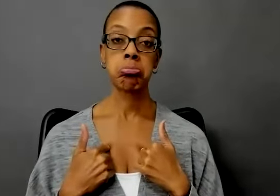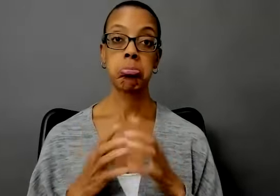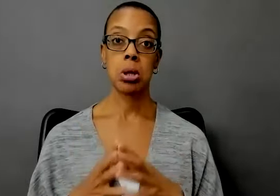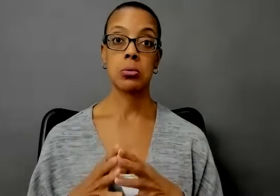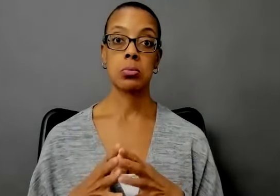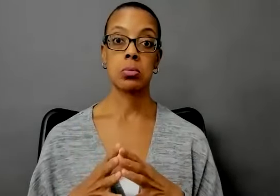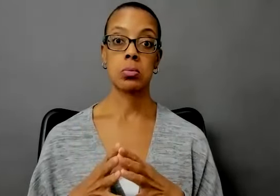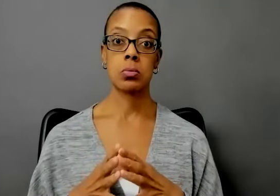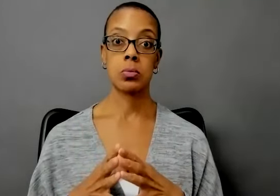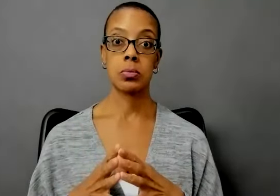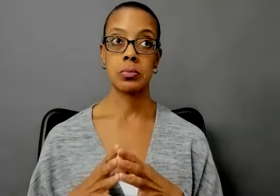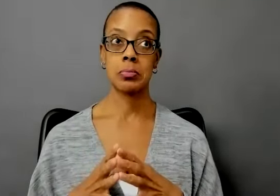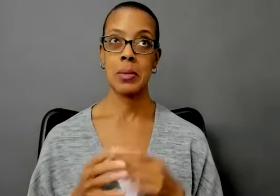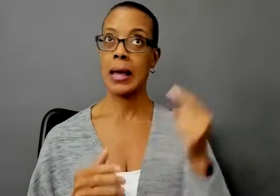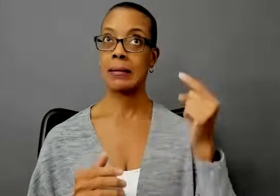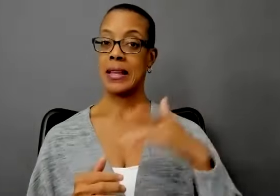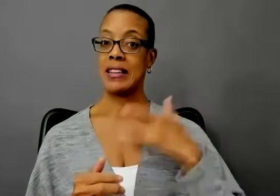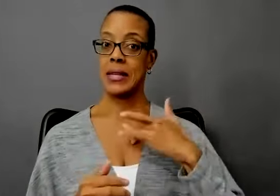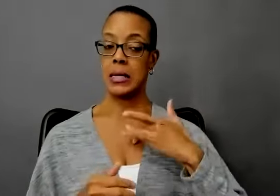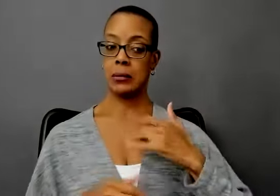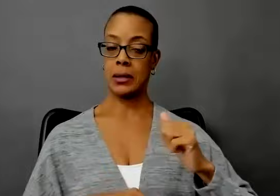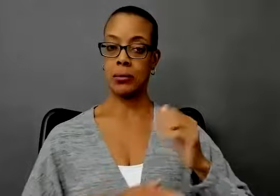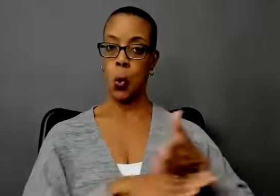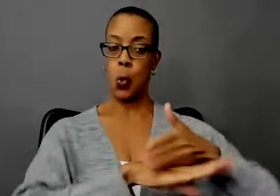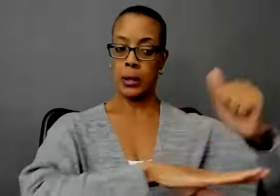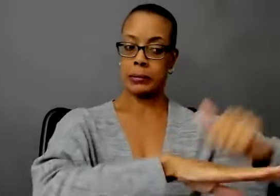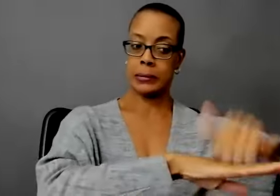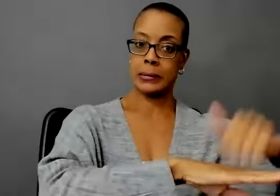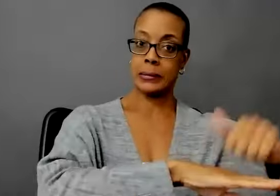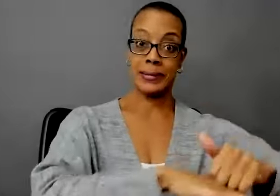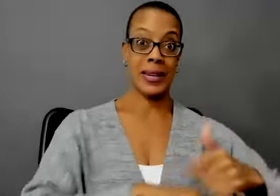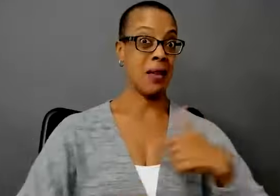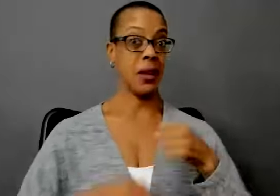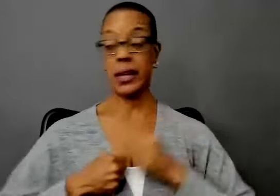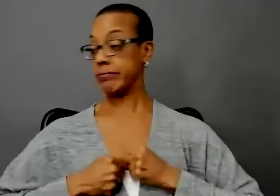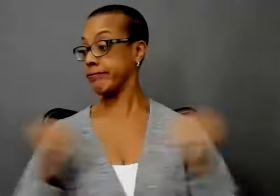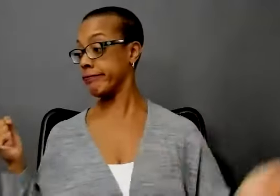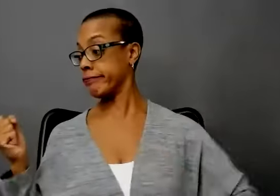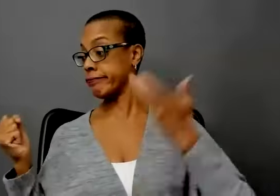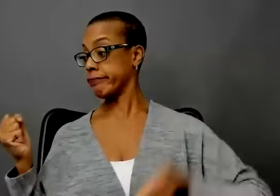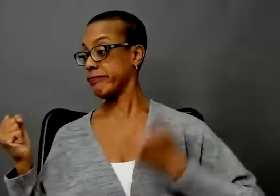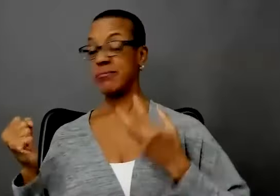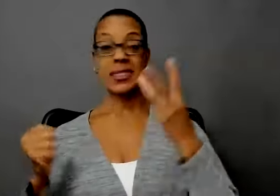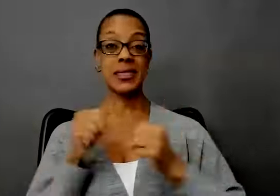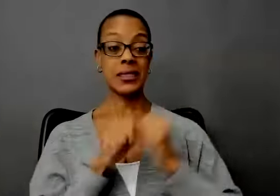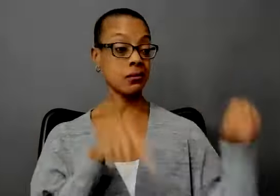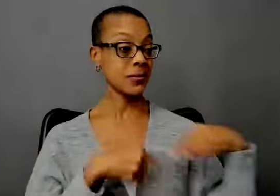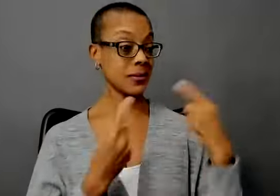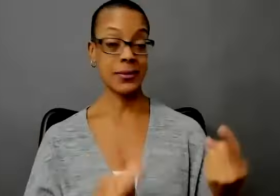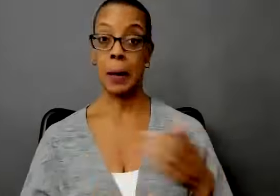on wood somewhere. I've been very public for the last 6 years about my case, and I can honestly say I have not faced any